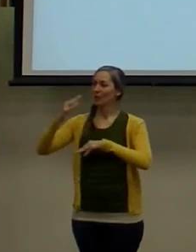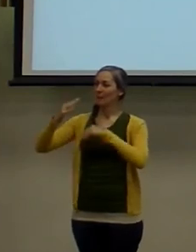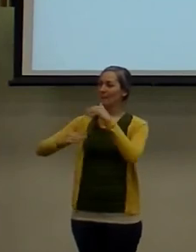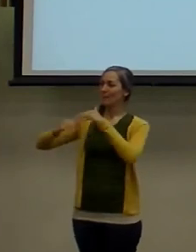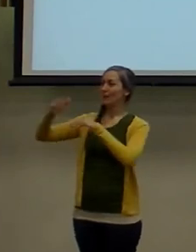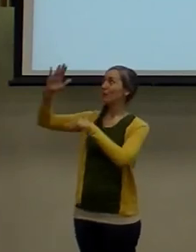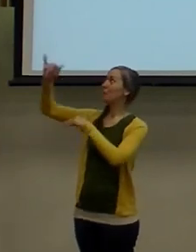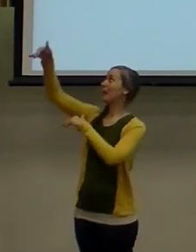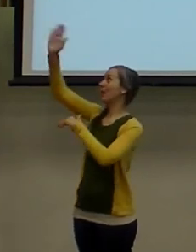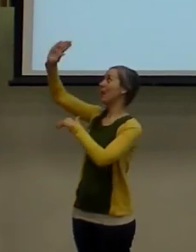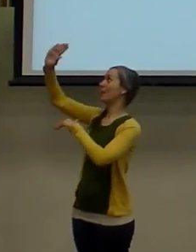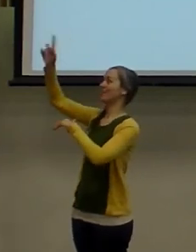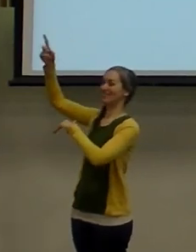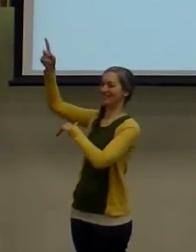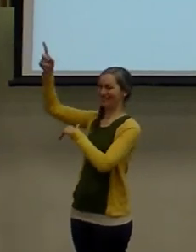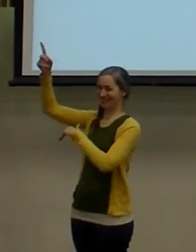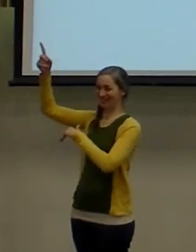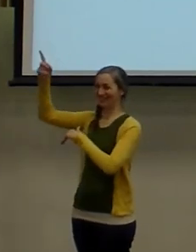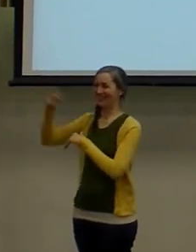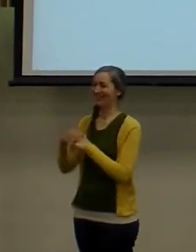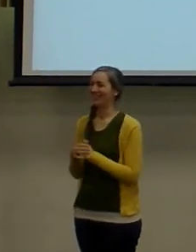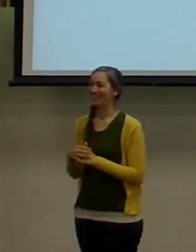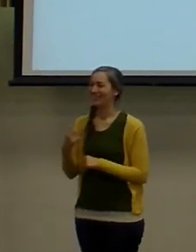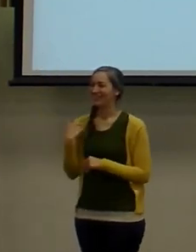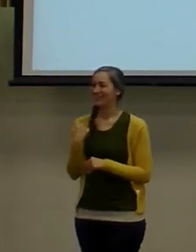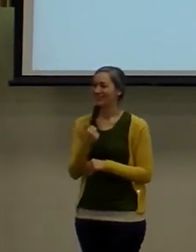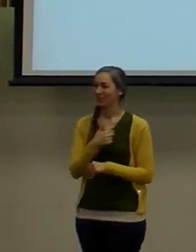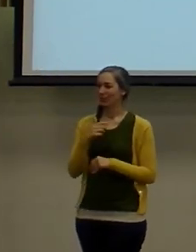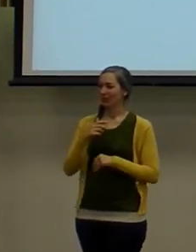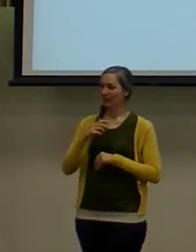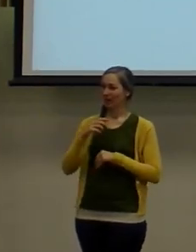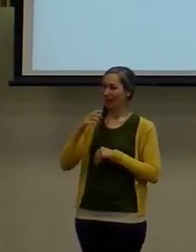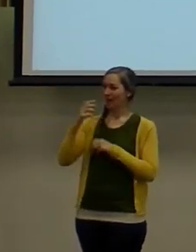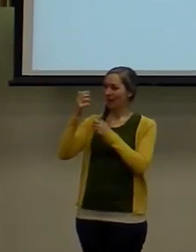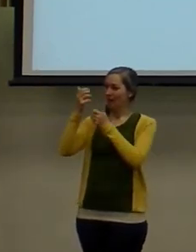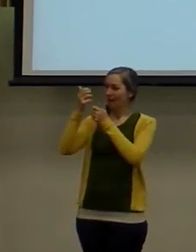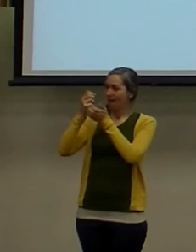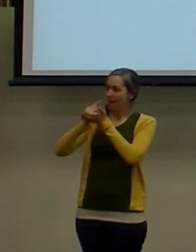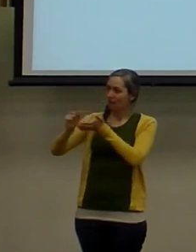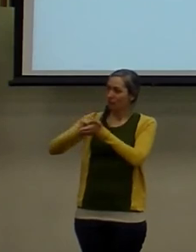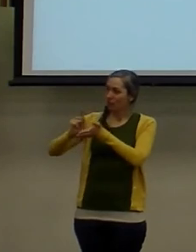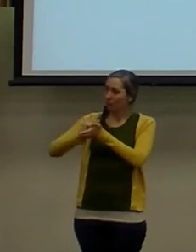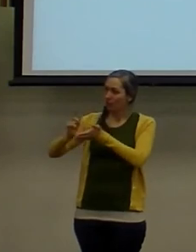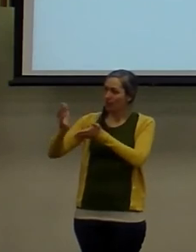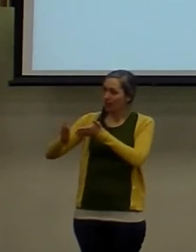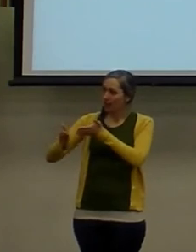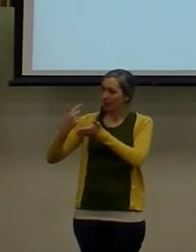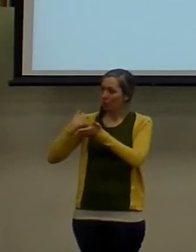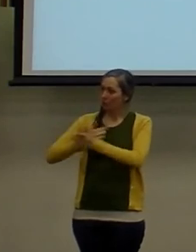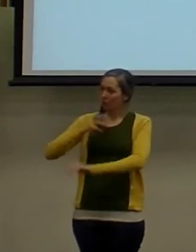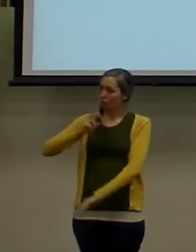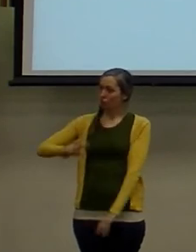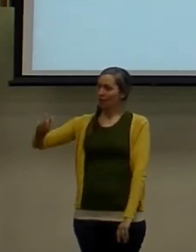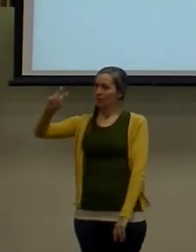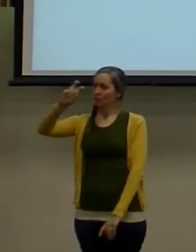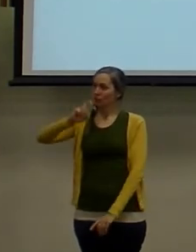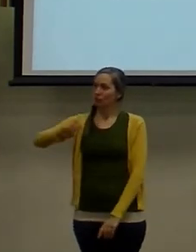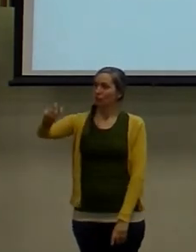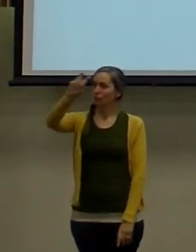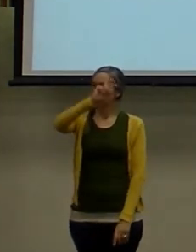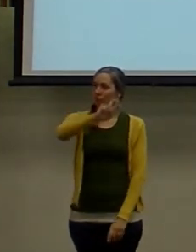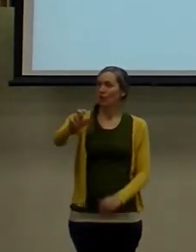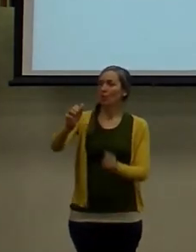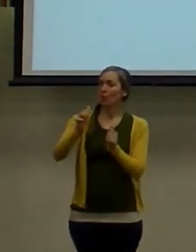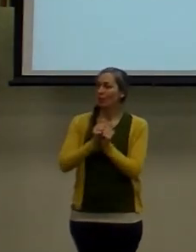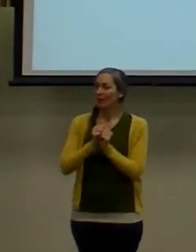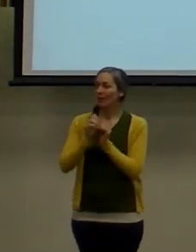Those are the churches we work with today. We travel every weekend with our Bible students.